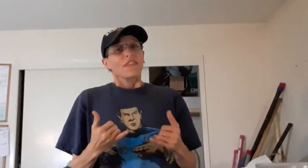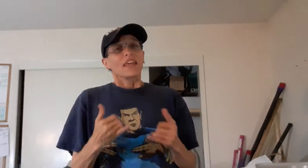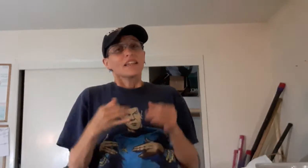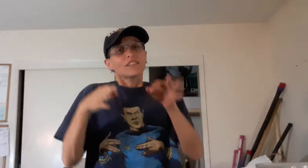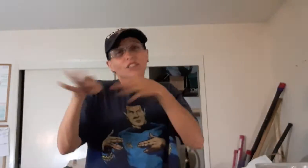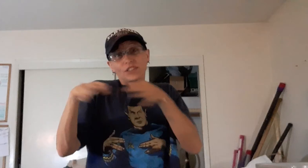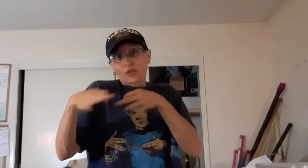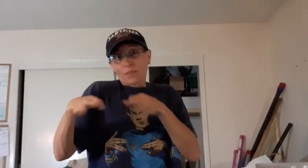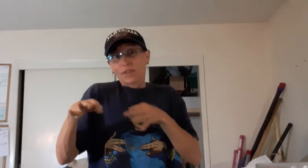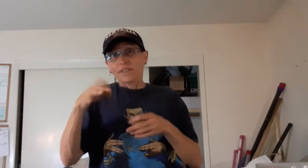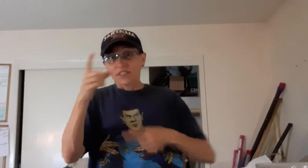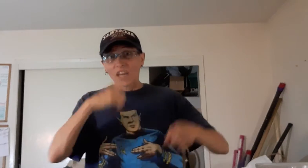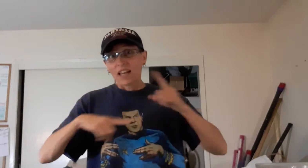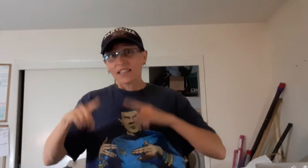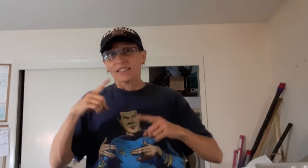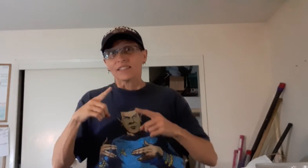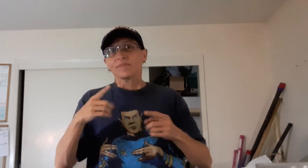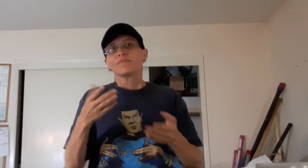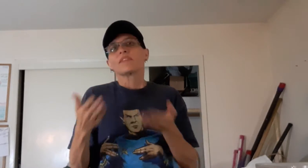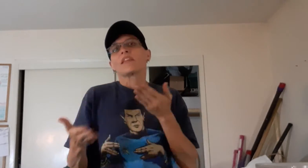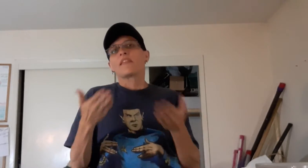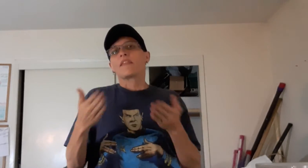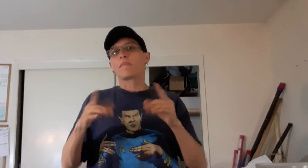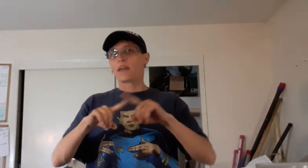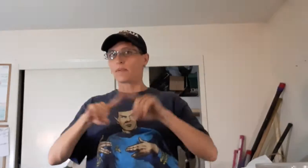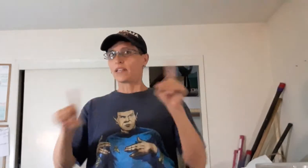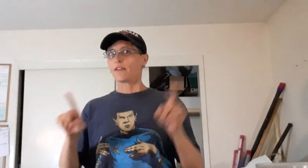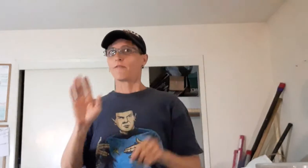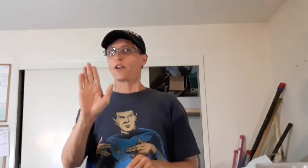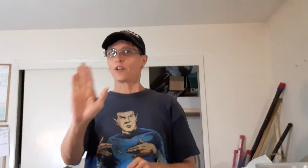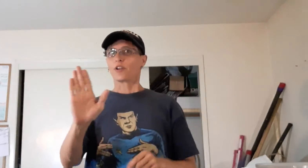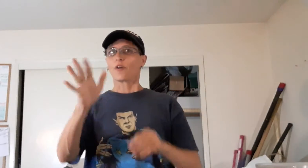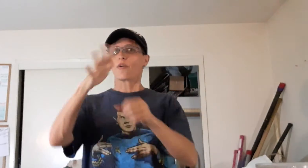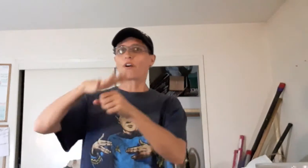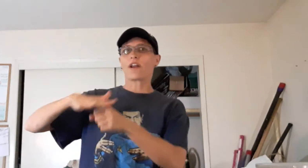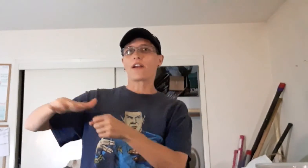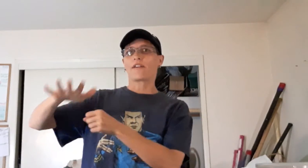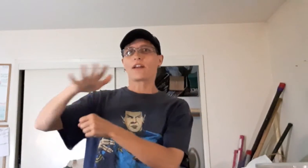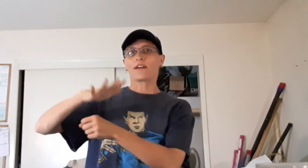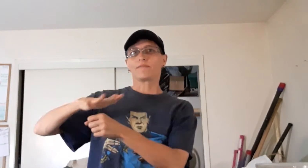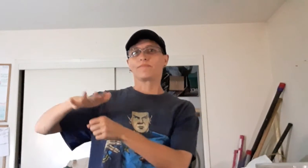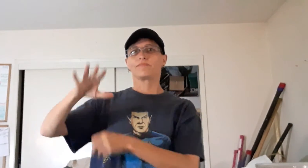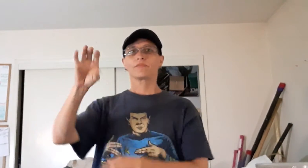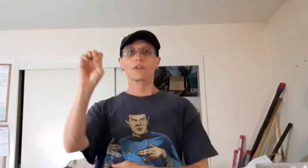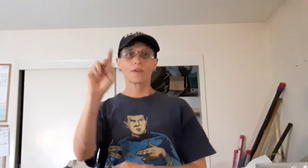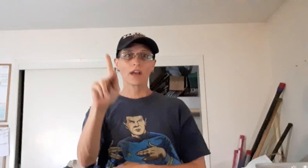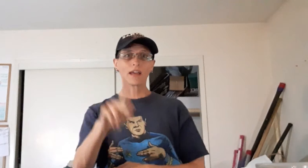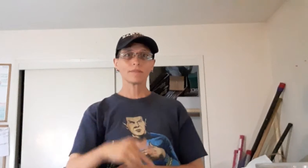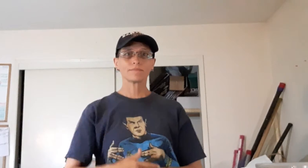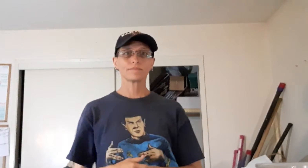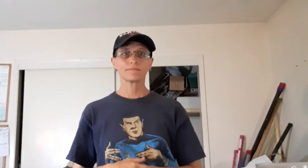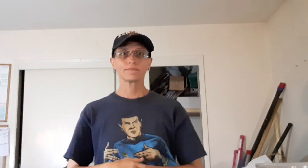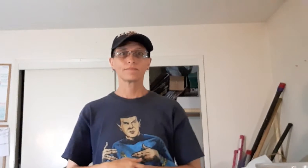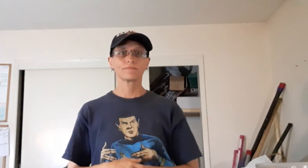These are descriptive signs. They may be different in your area. Okay?